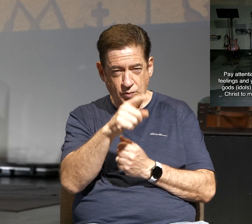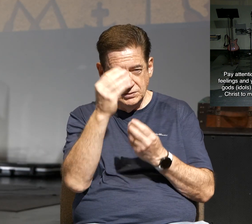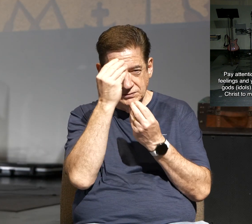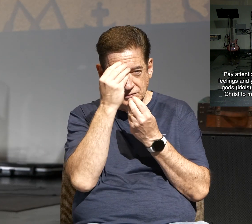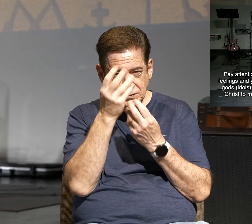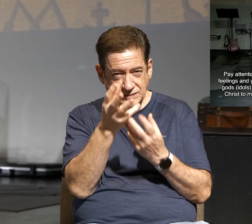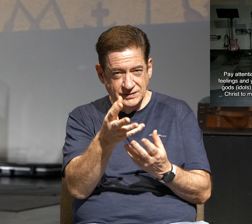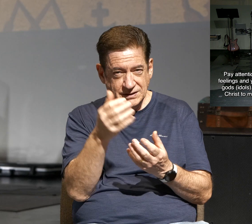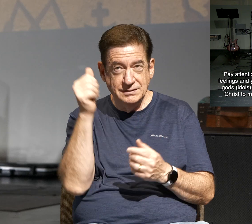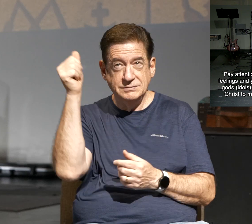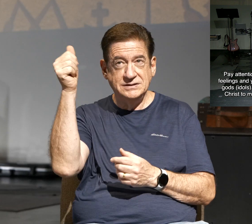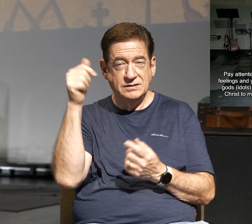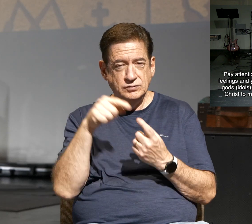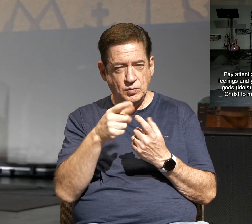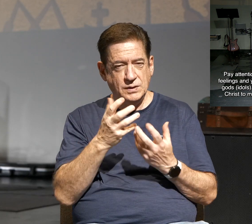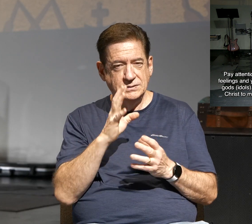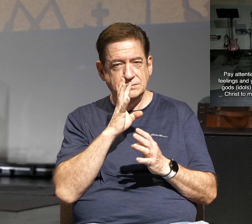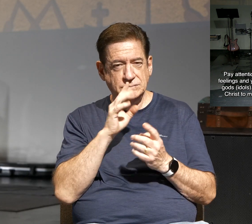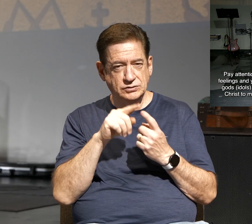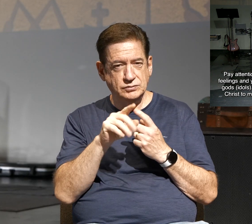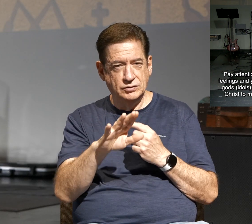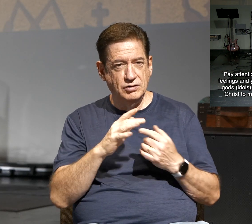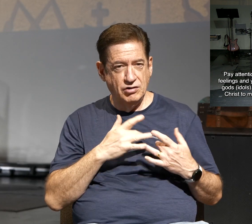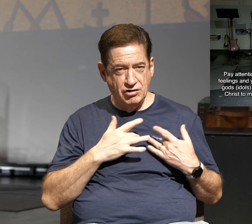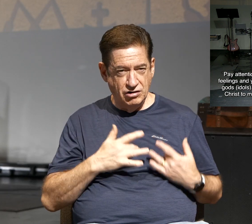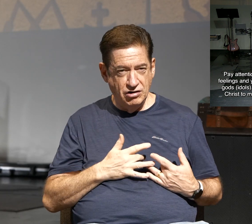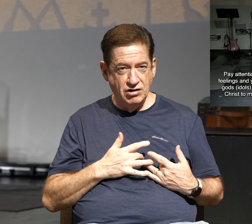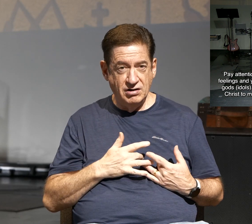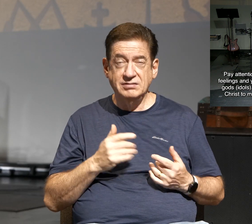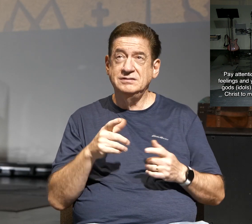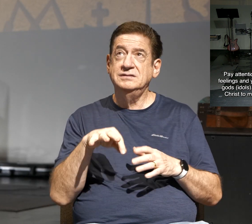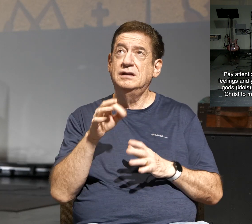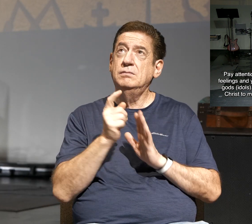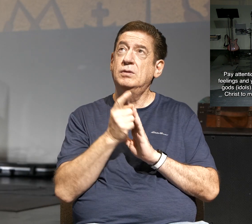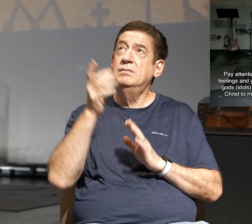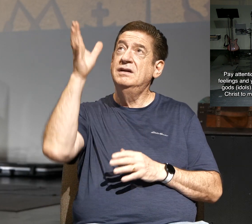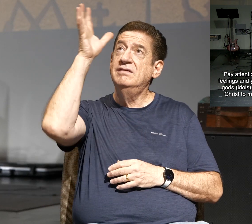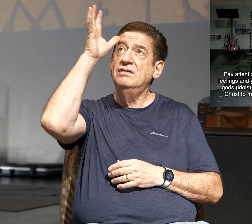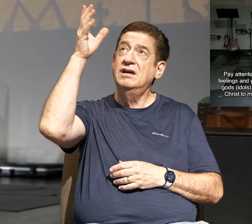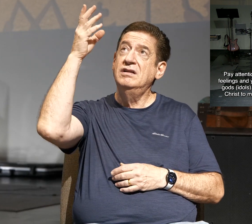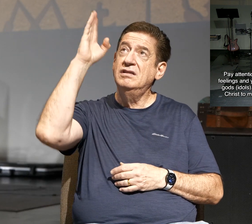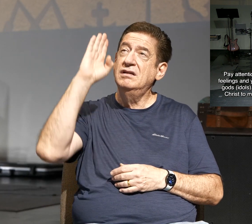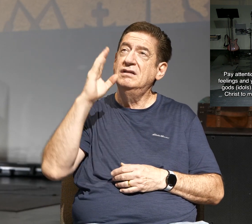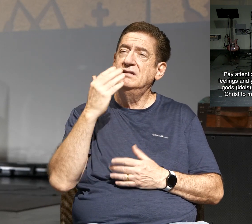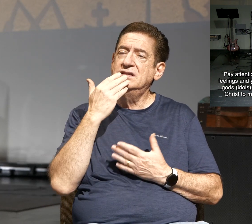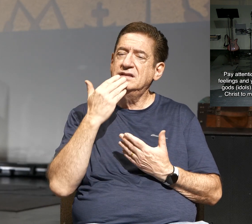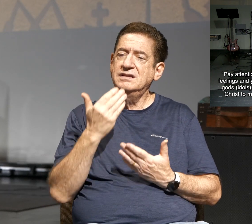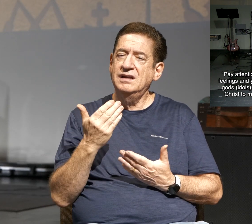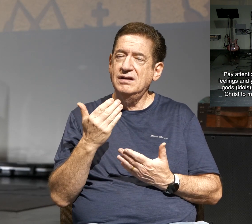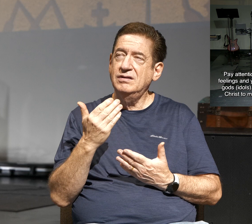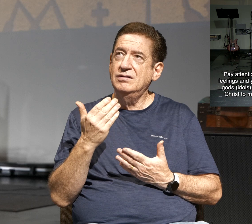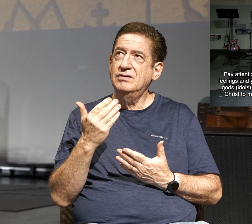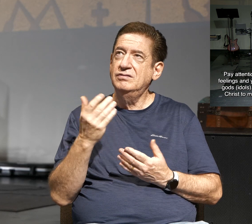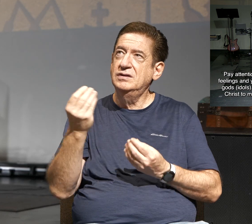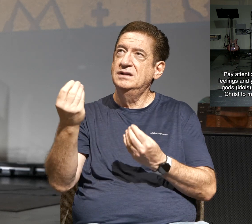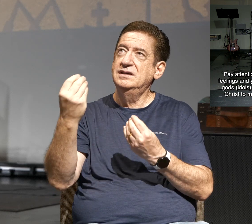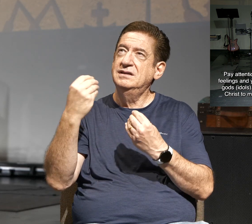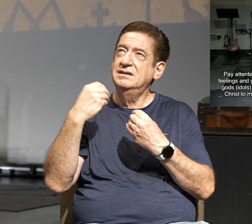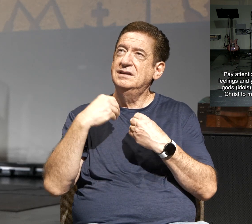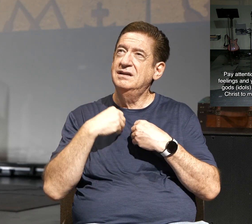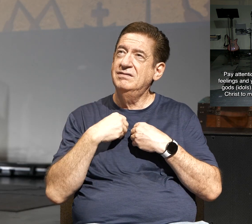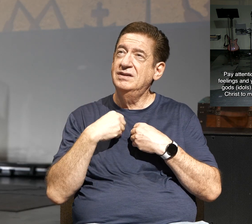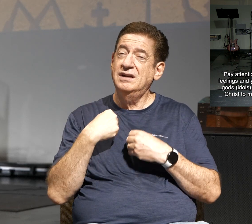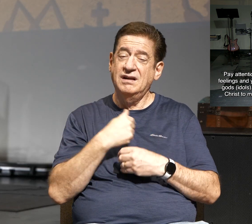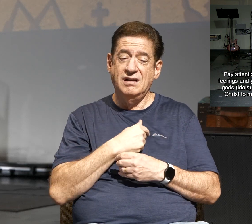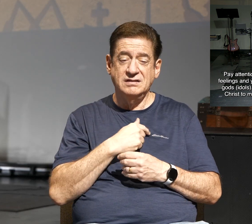heart. Just take a moment. Father God, thank you for giving us the greatest